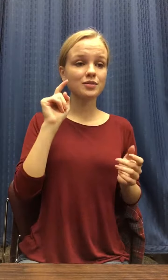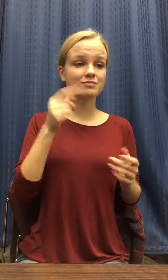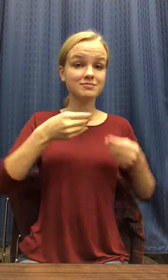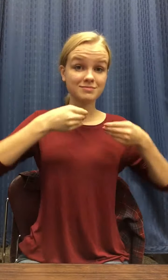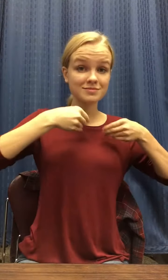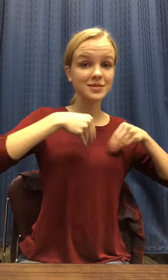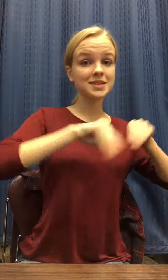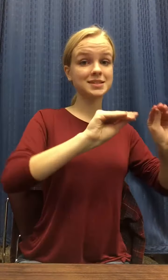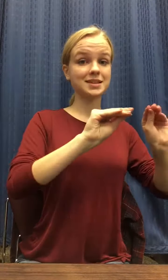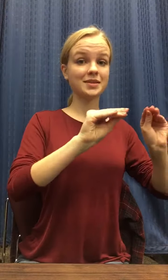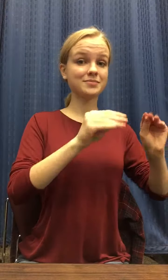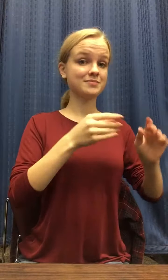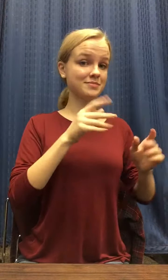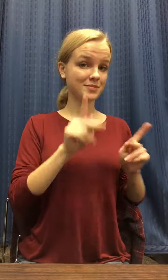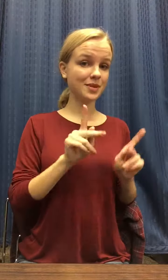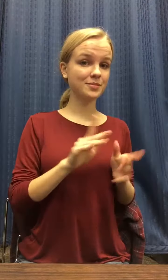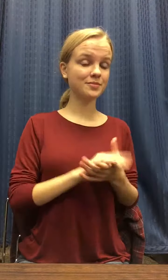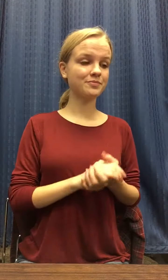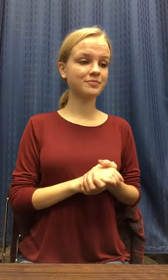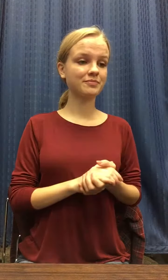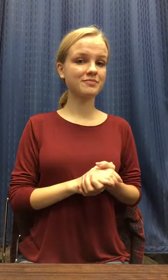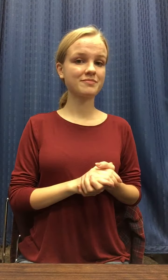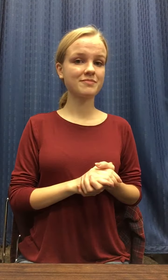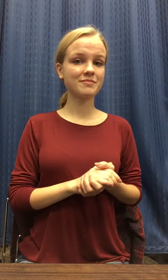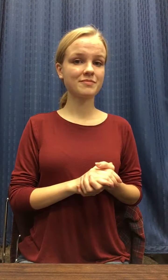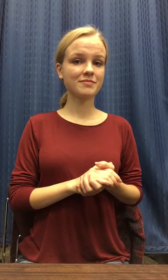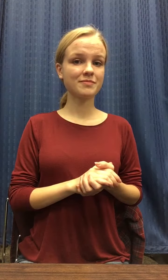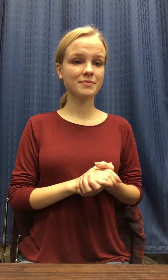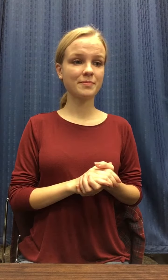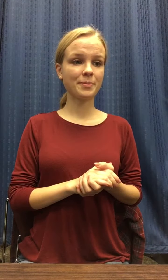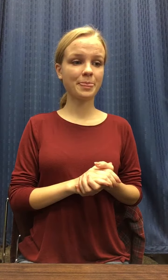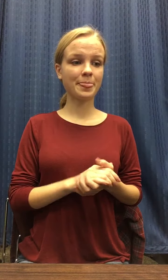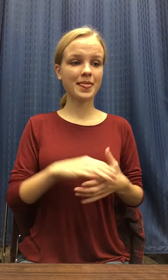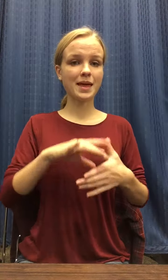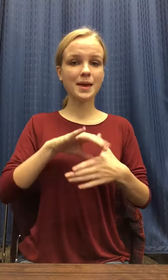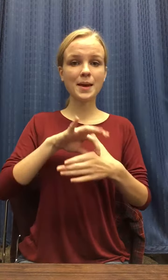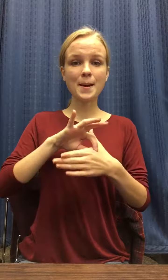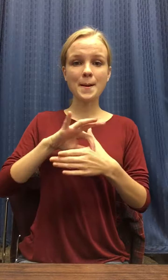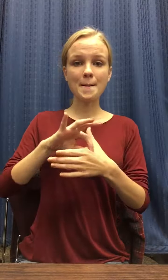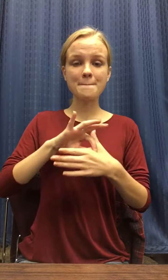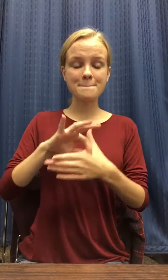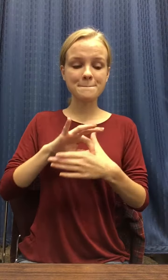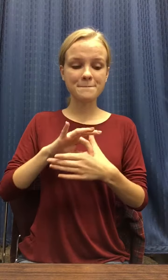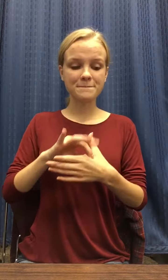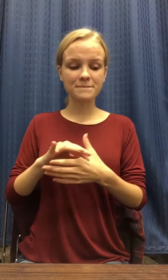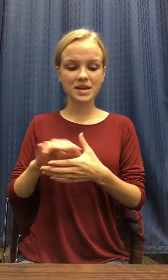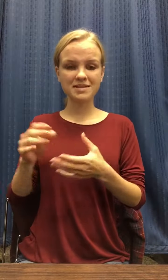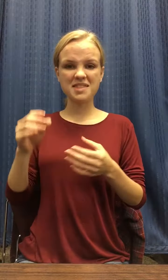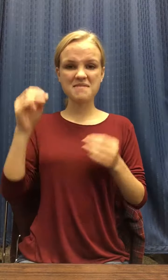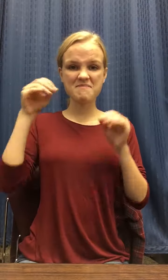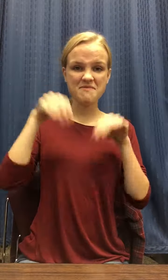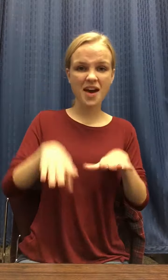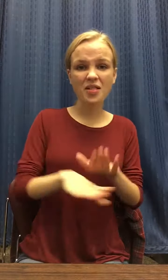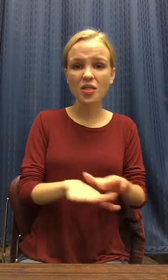meat that had tumbled out on the floor, in the dirt and sawdust, where the workers had trampled and